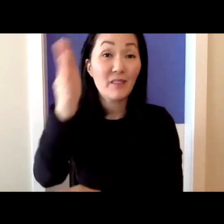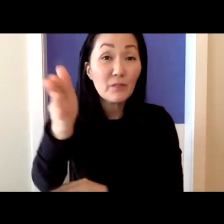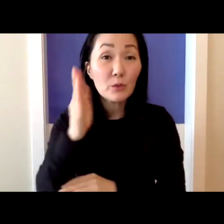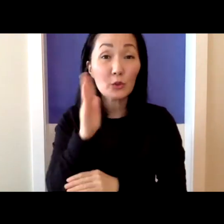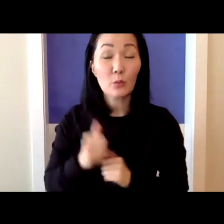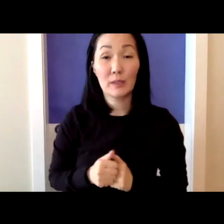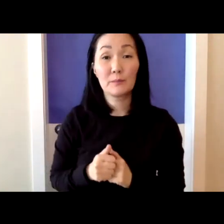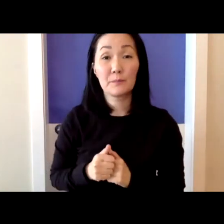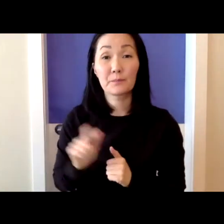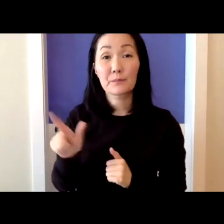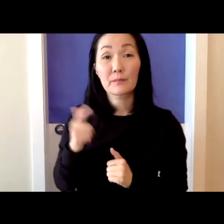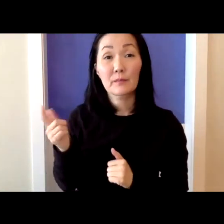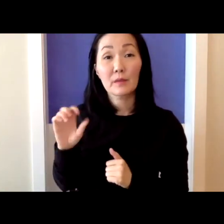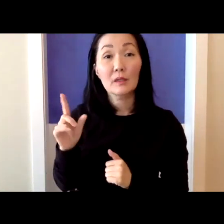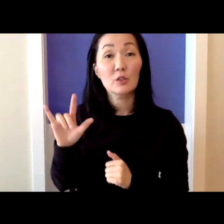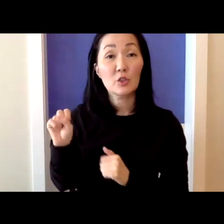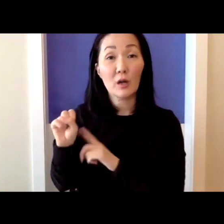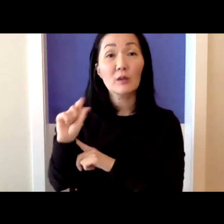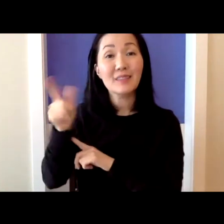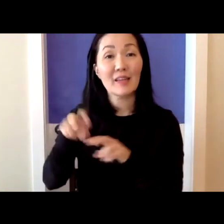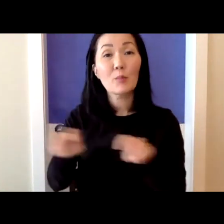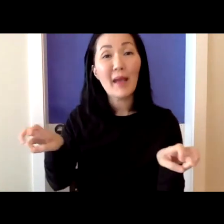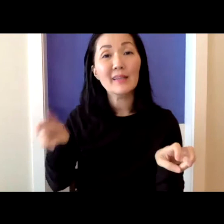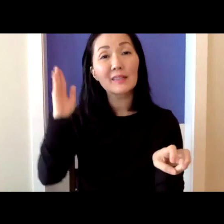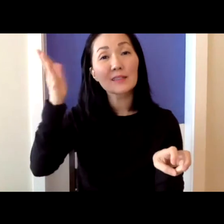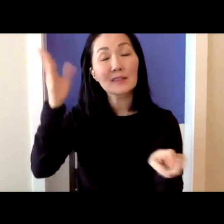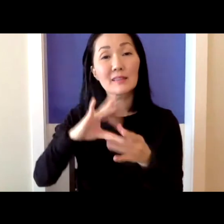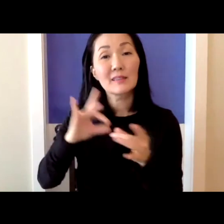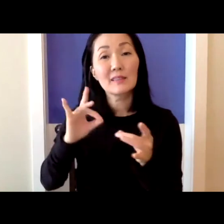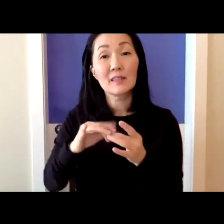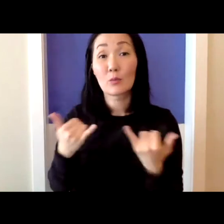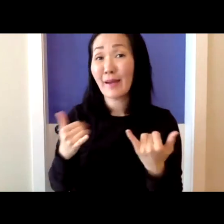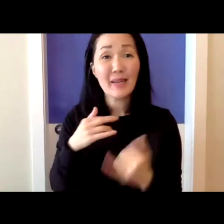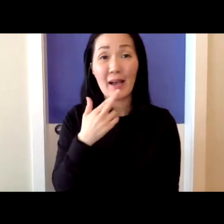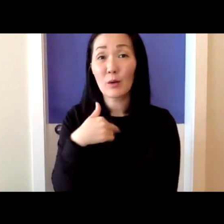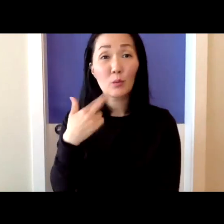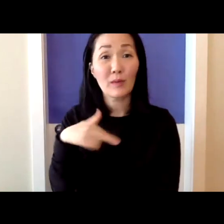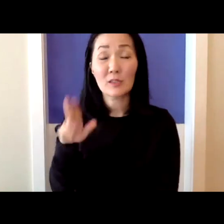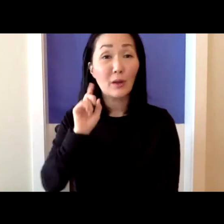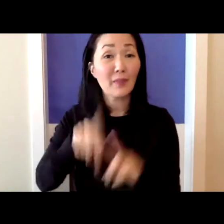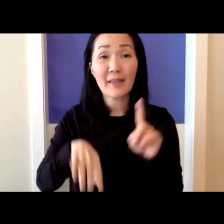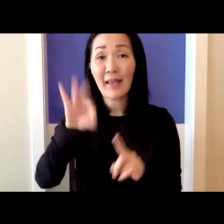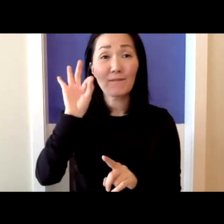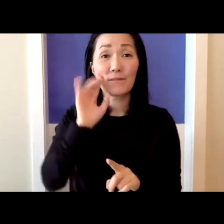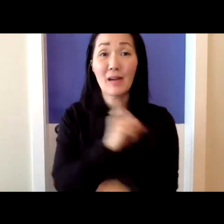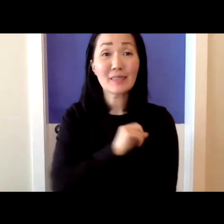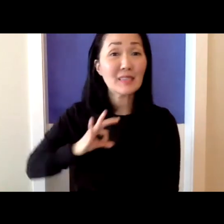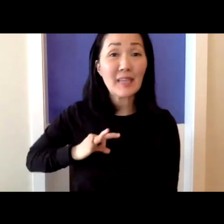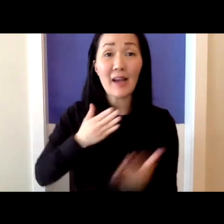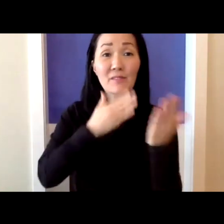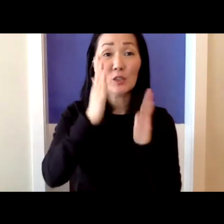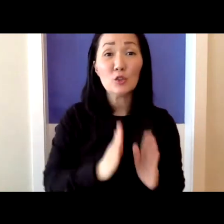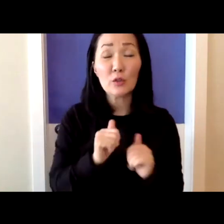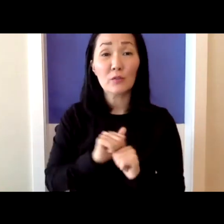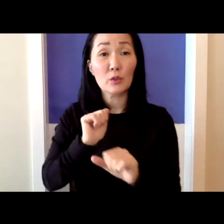Charles from the downtown BIA later talking about how restaurants cannot find wait and cook staff because those type of workers can't afford to